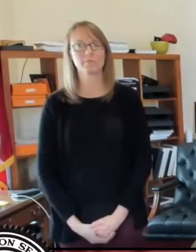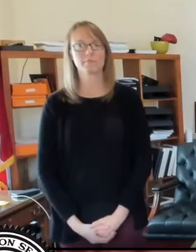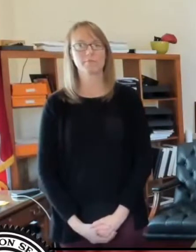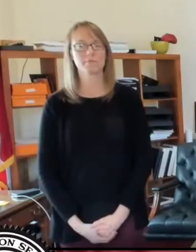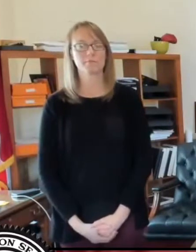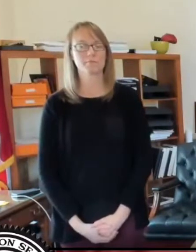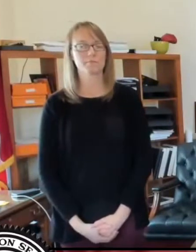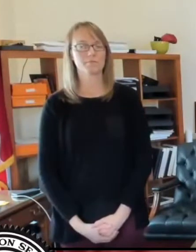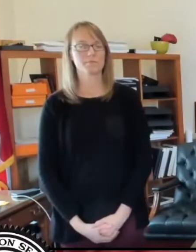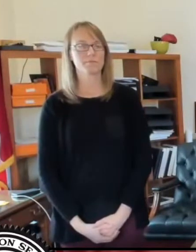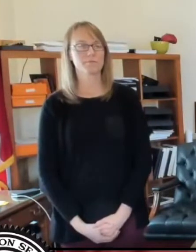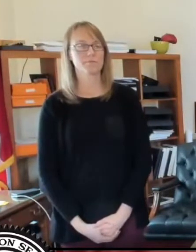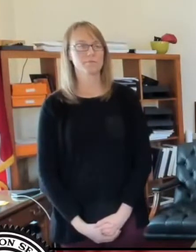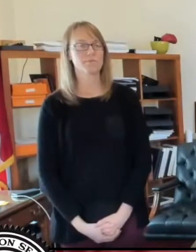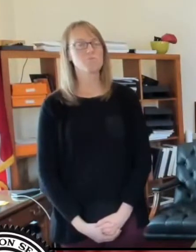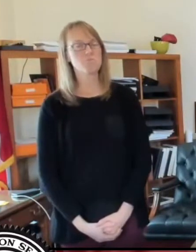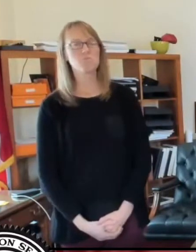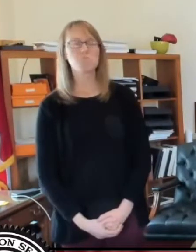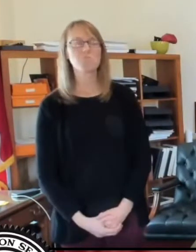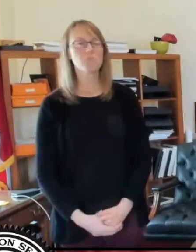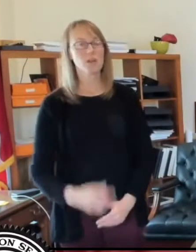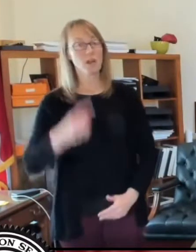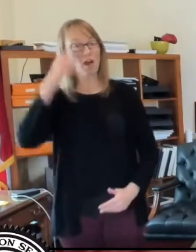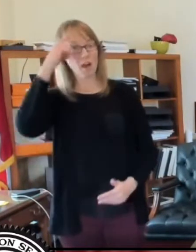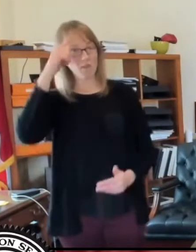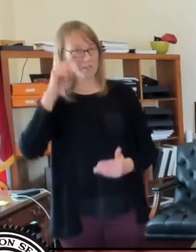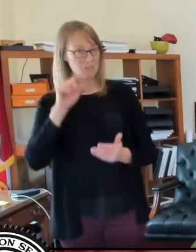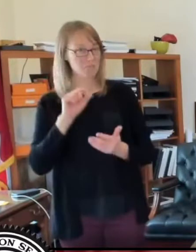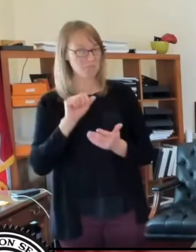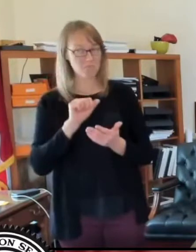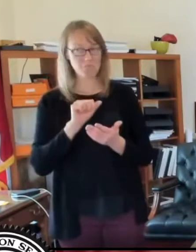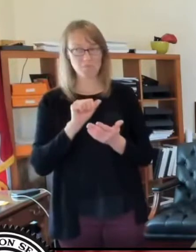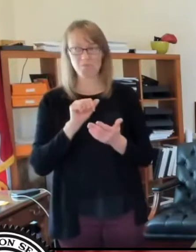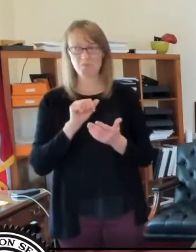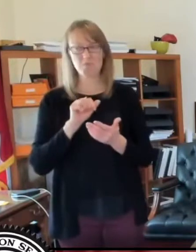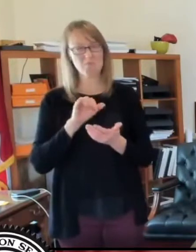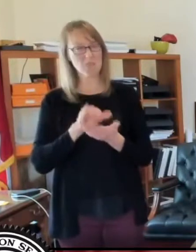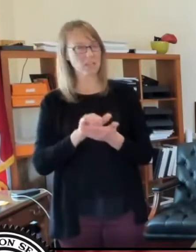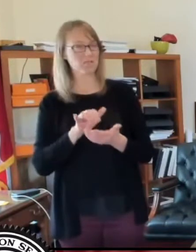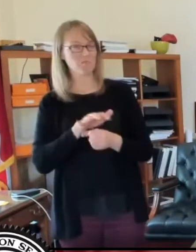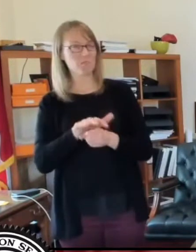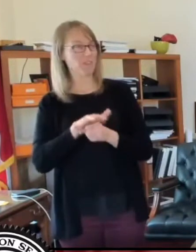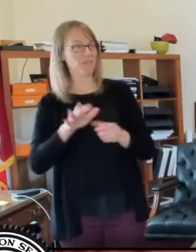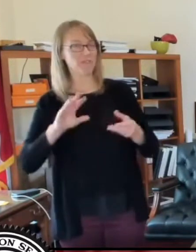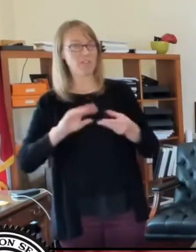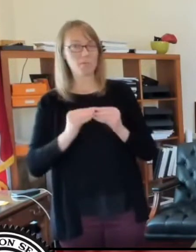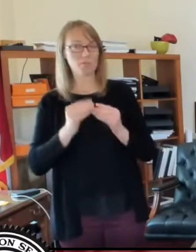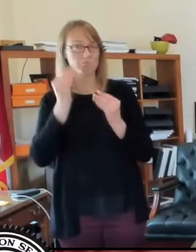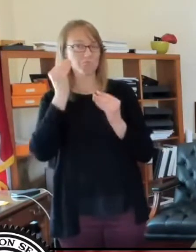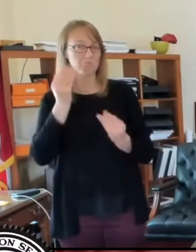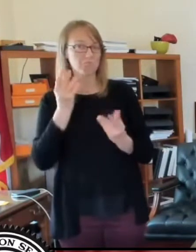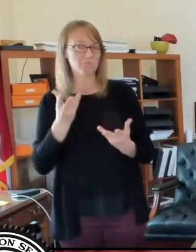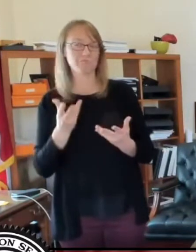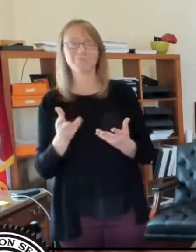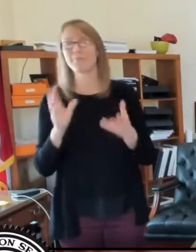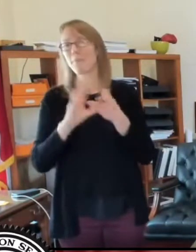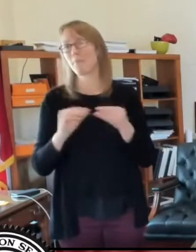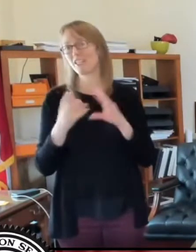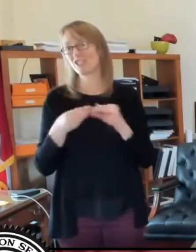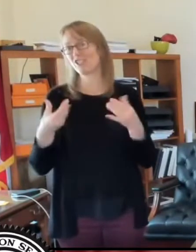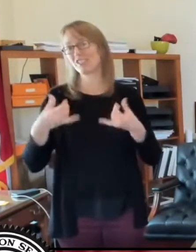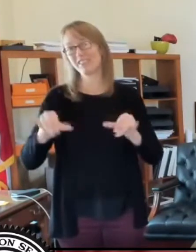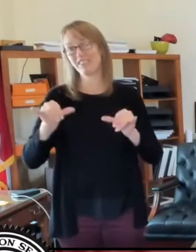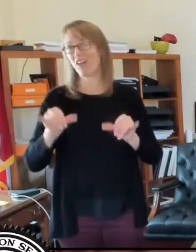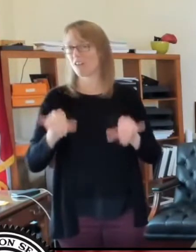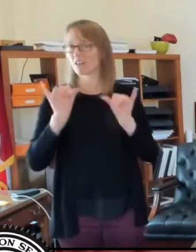Let's see. I think that's enough on the numbers. The message is still the same. Numbers are